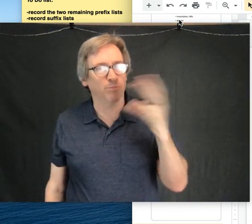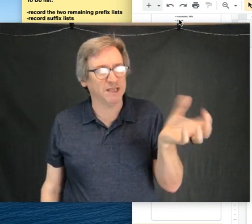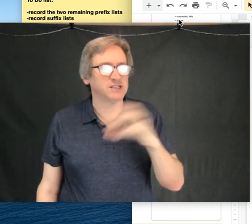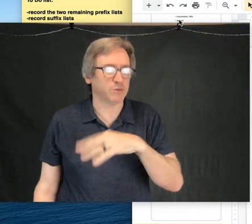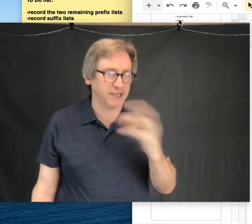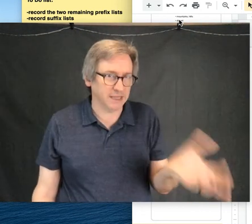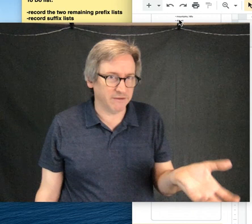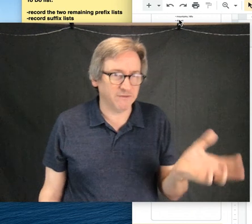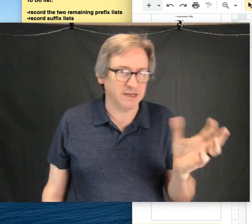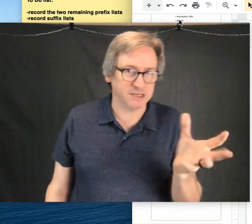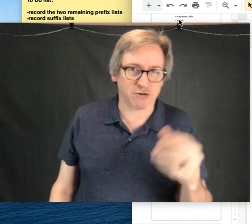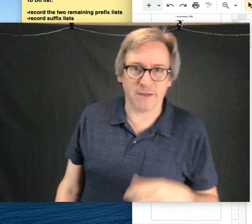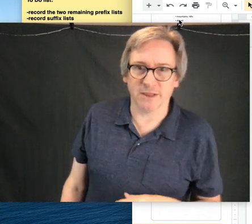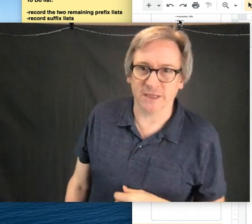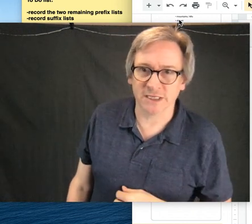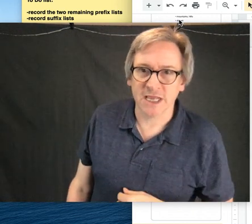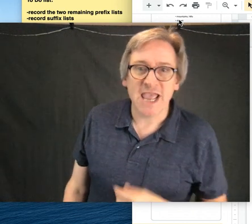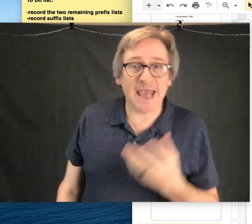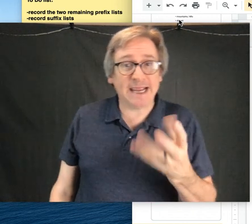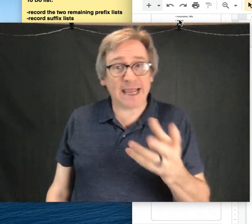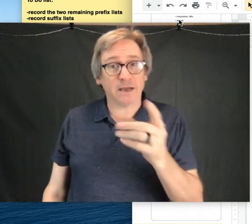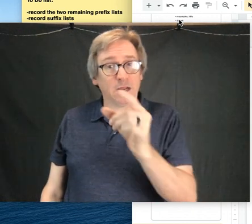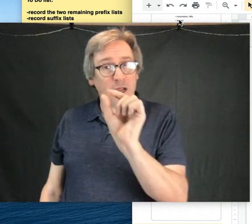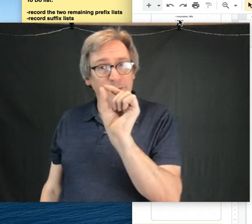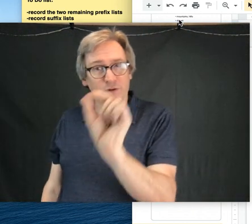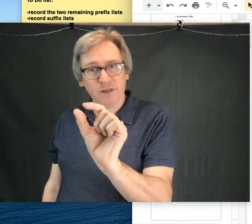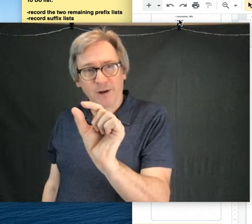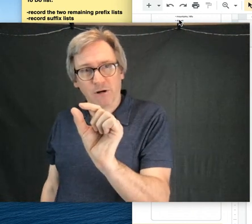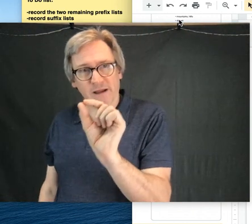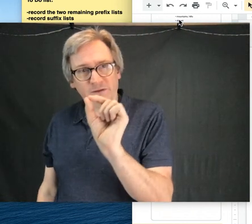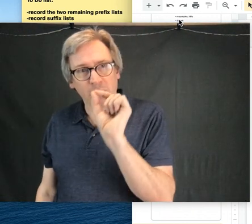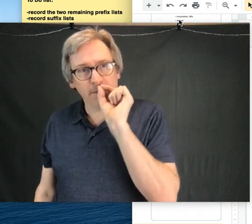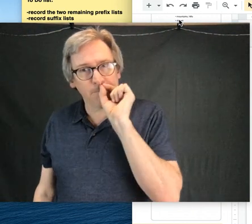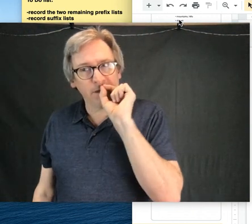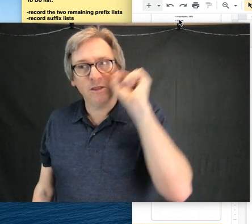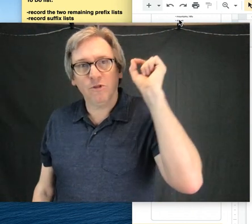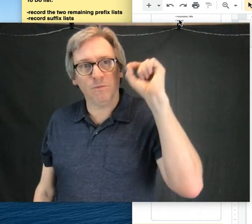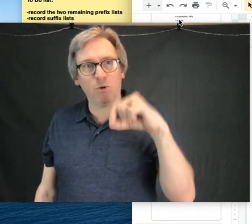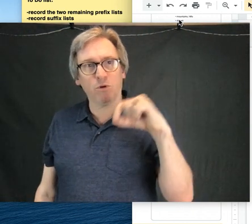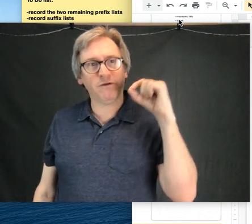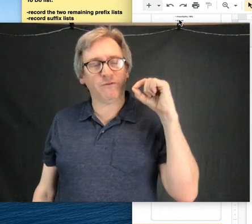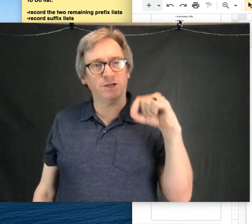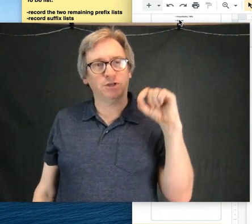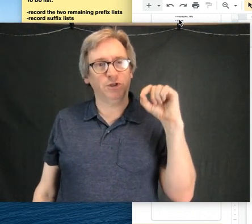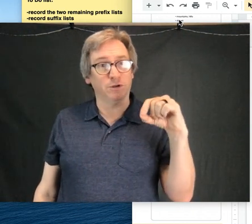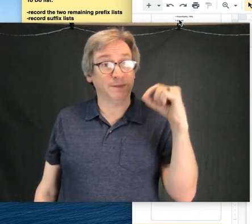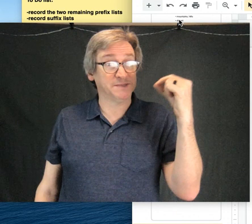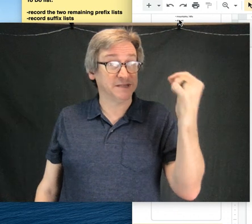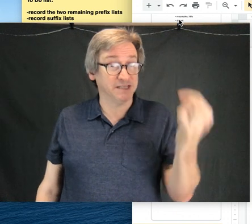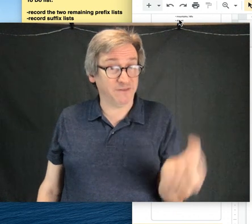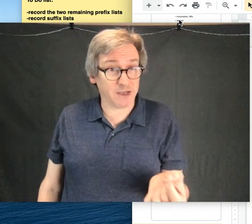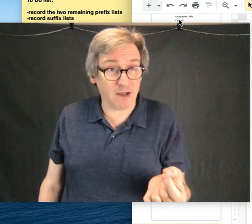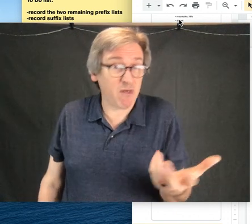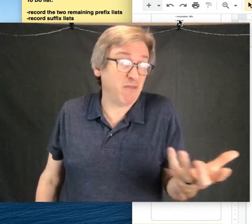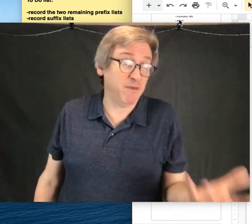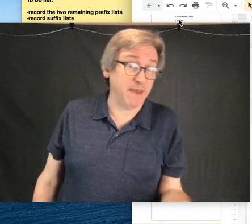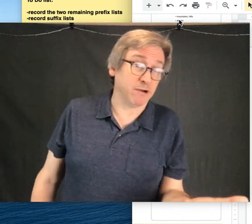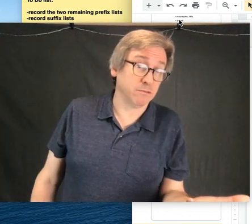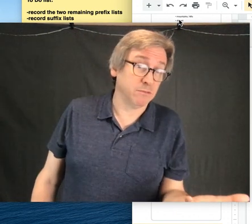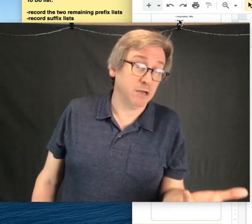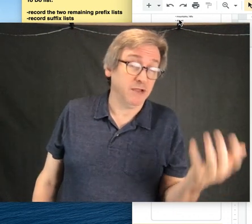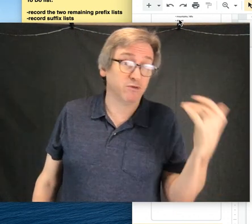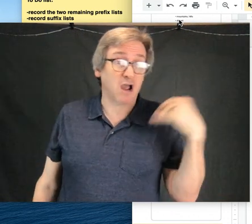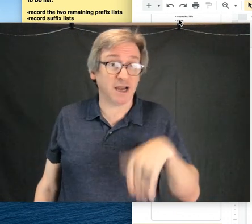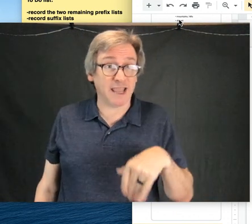the places where they live and describing things. And again, I put in the paragraph, the more information that you can be specific about, the